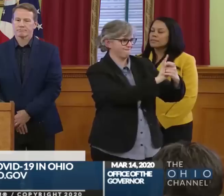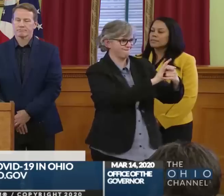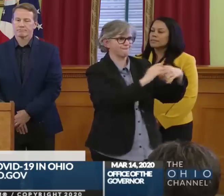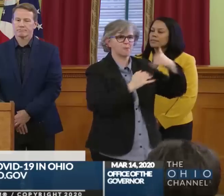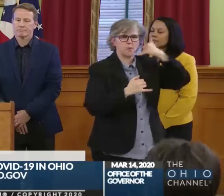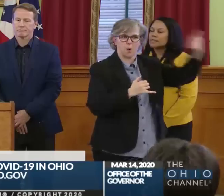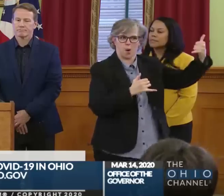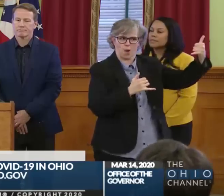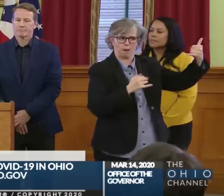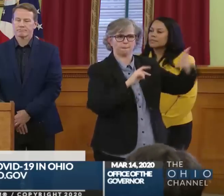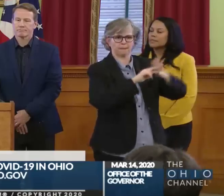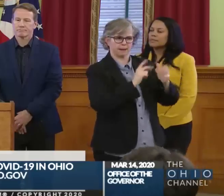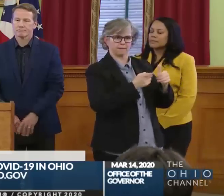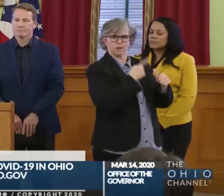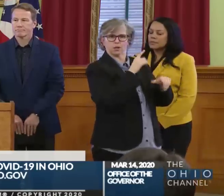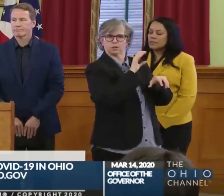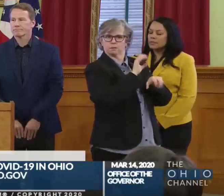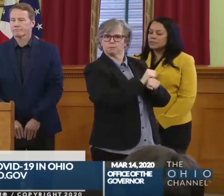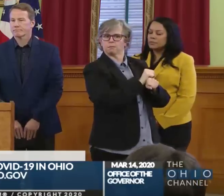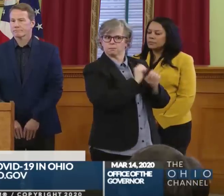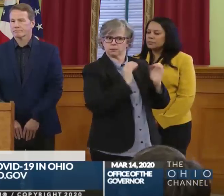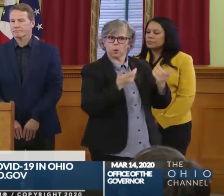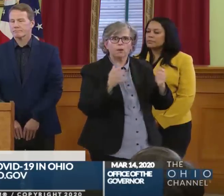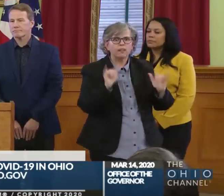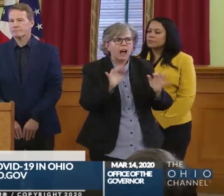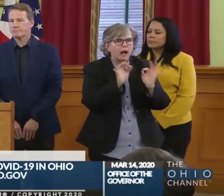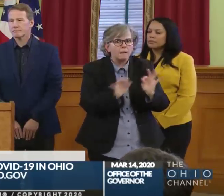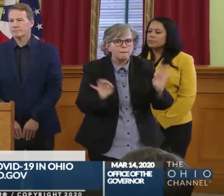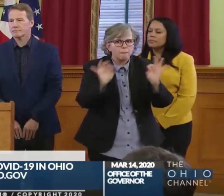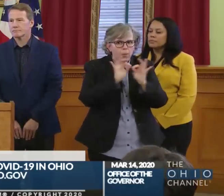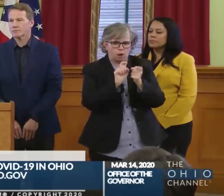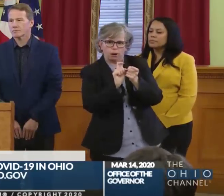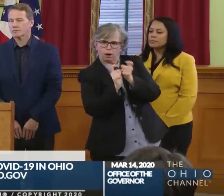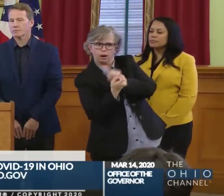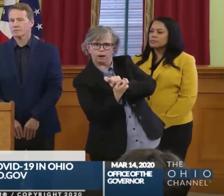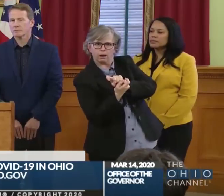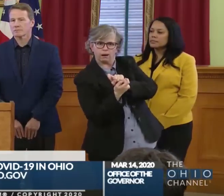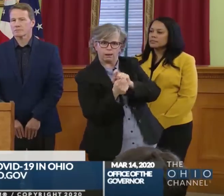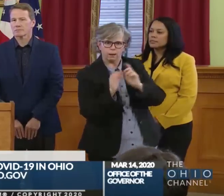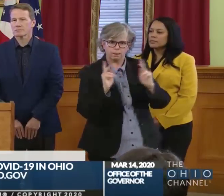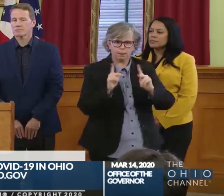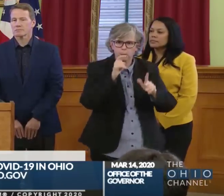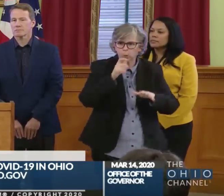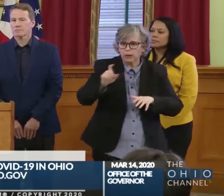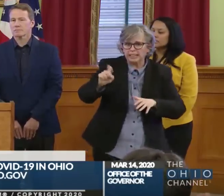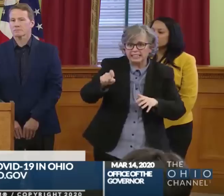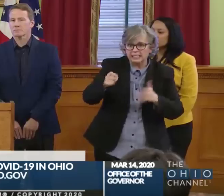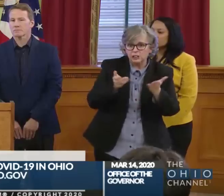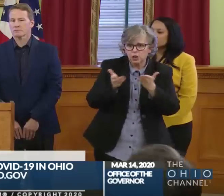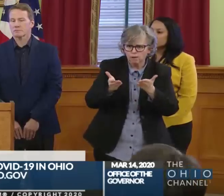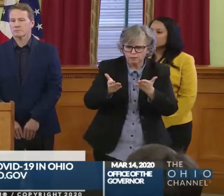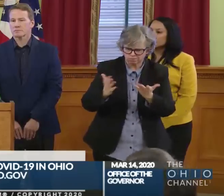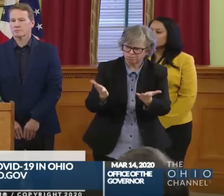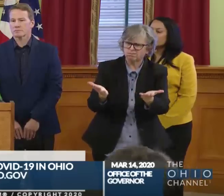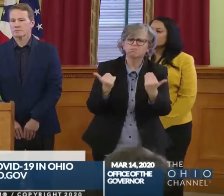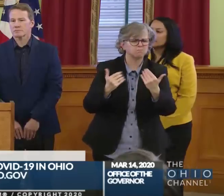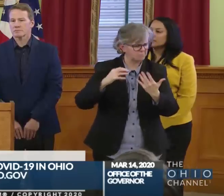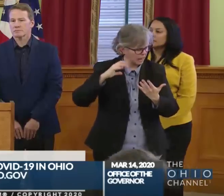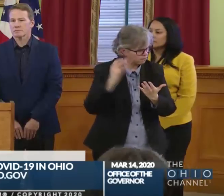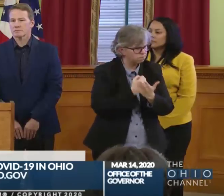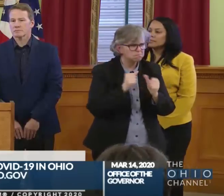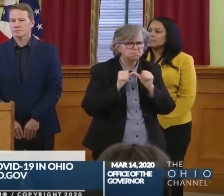These are important actions for us to take to make sure that people can still get the mental health and addiction services that they need, so that we're protecting the